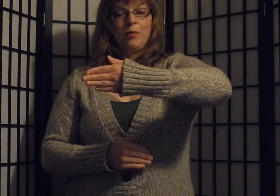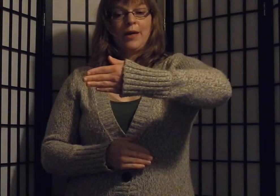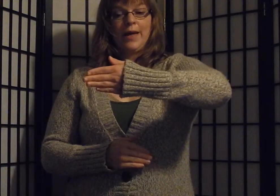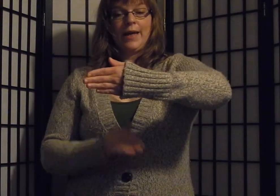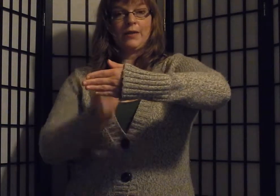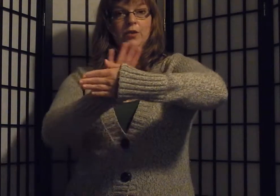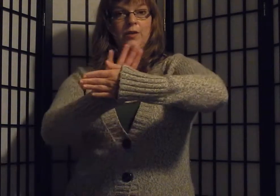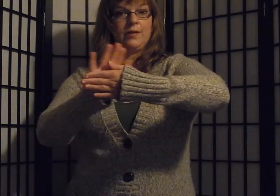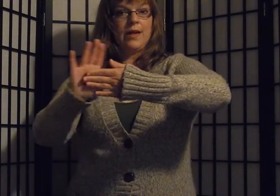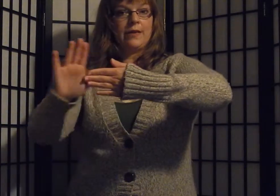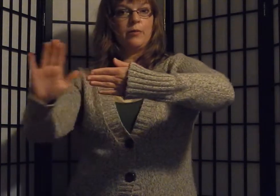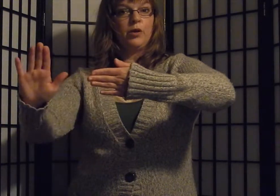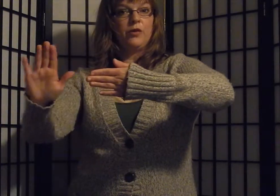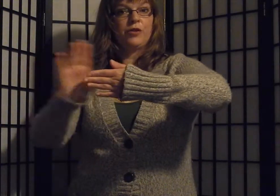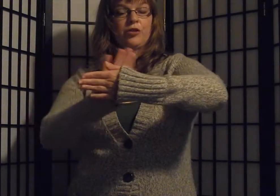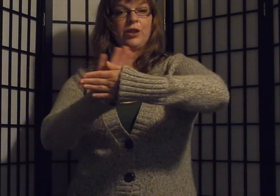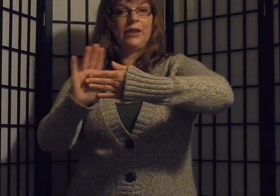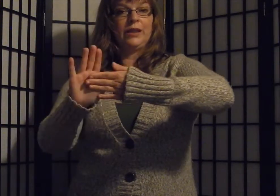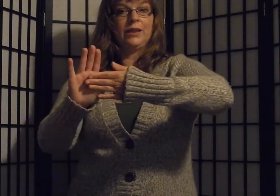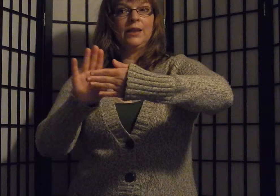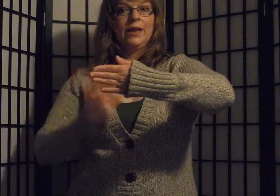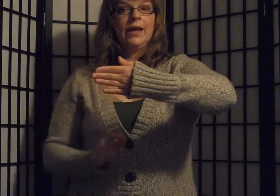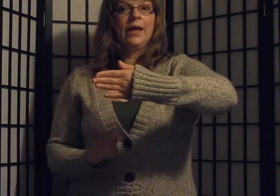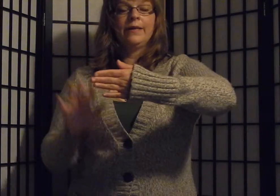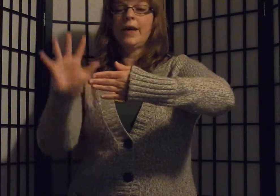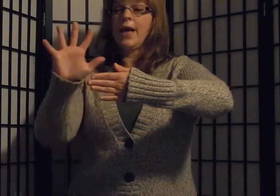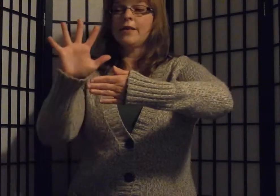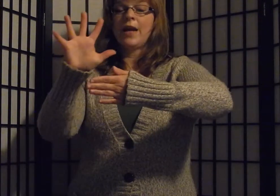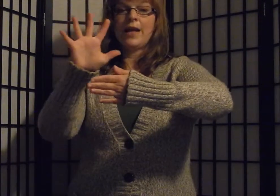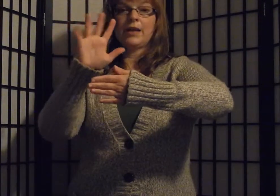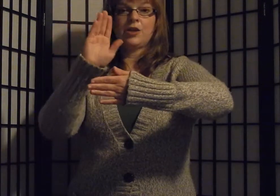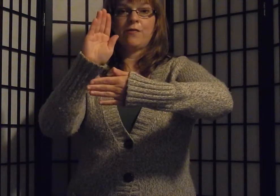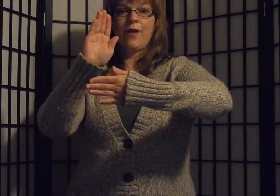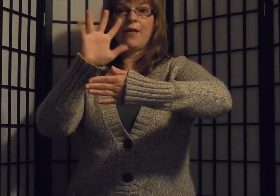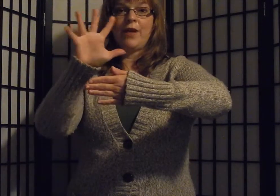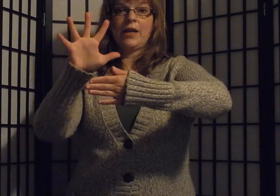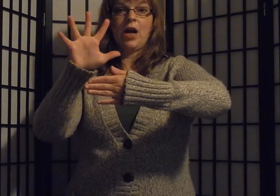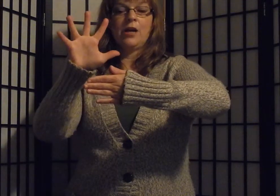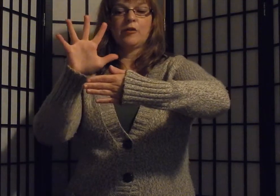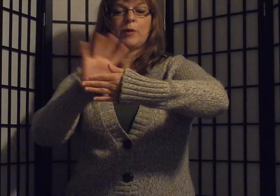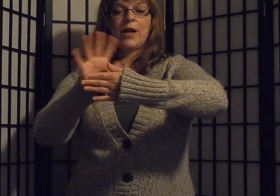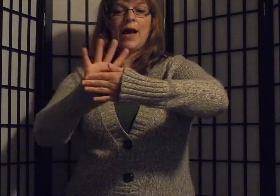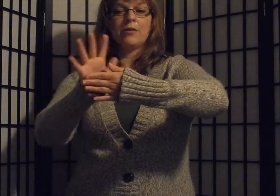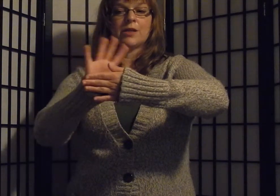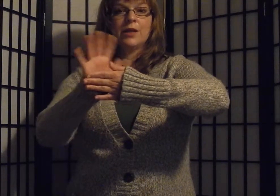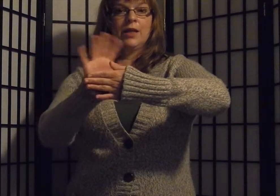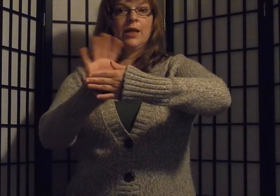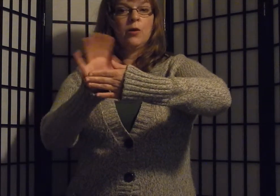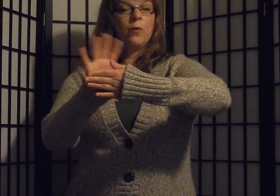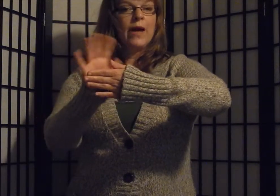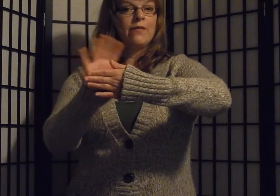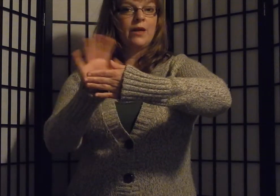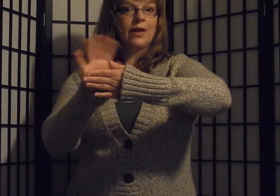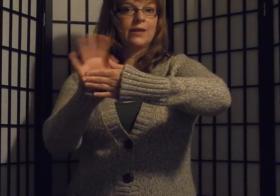one hand, so this is like the movie screen. The other hand is your 5 hand all spread out, waving like